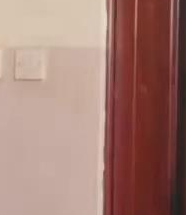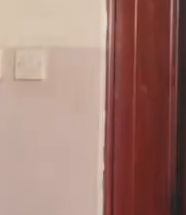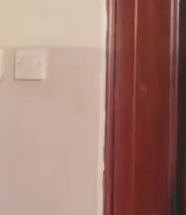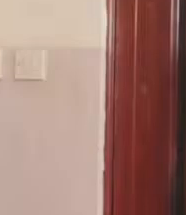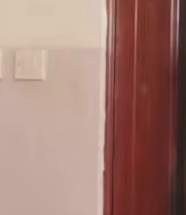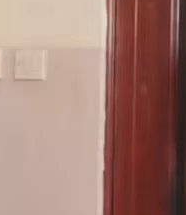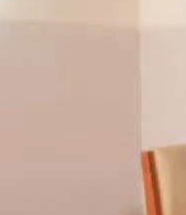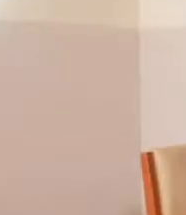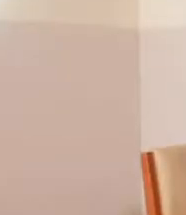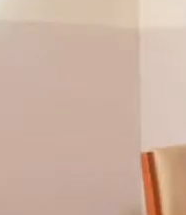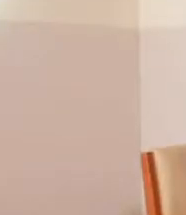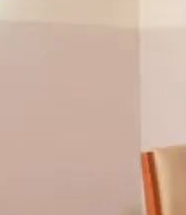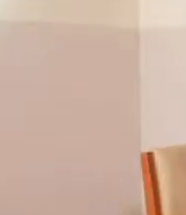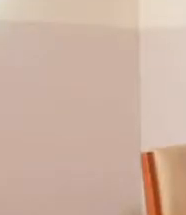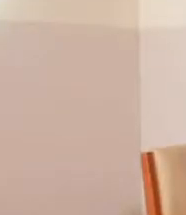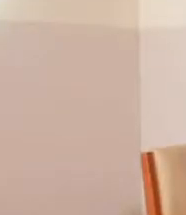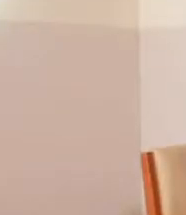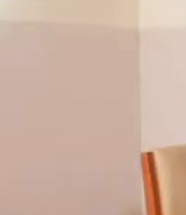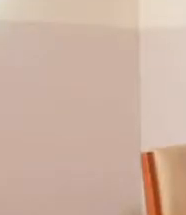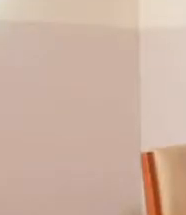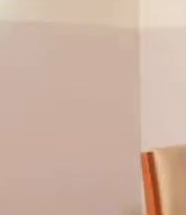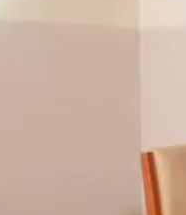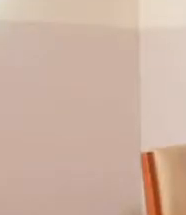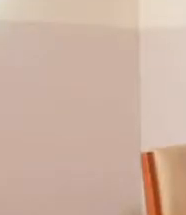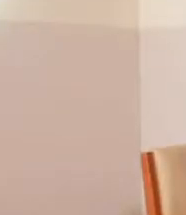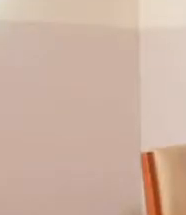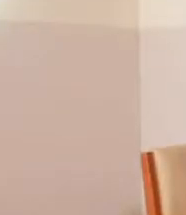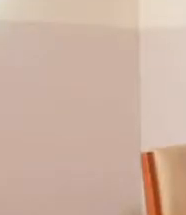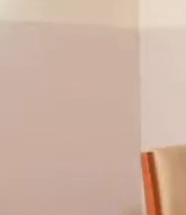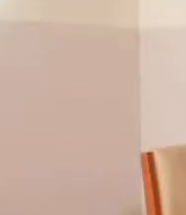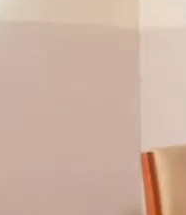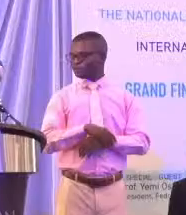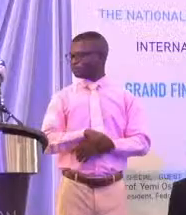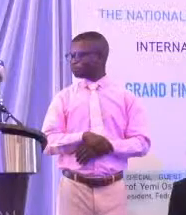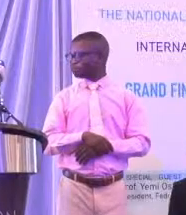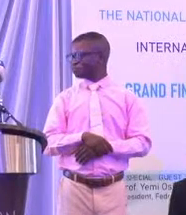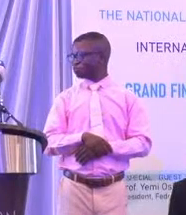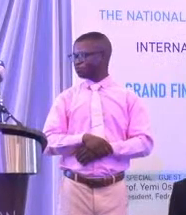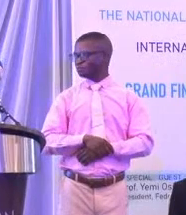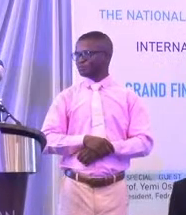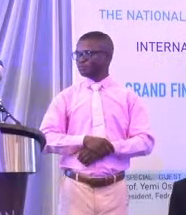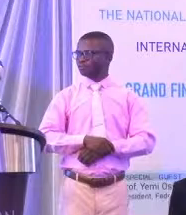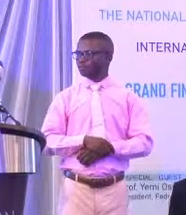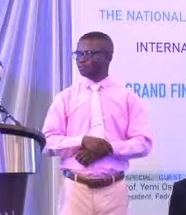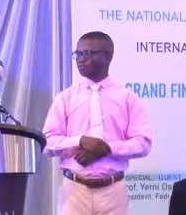Please put your hands together. The judges are still writing their judgment.